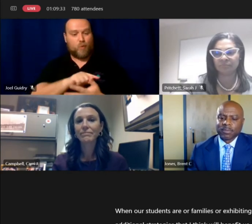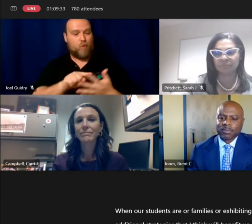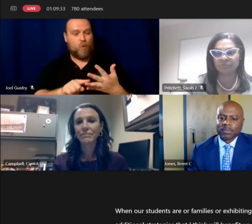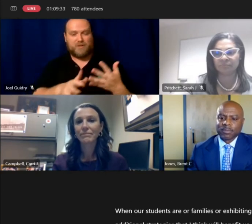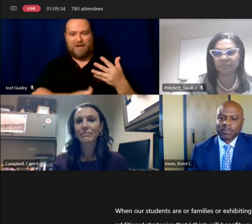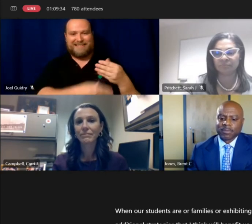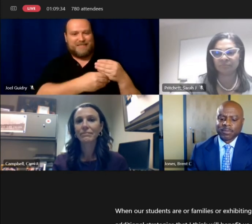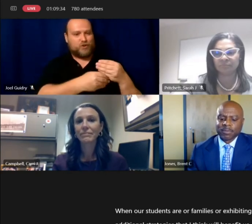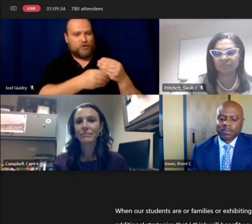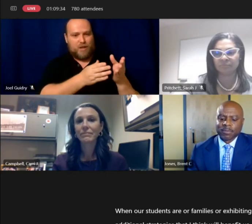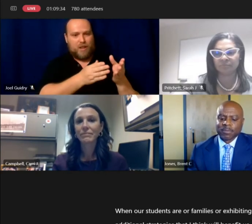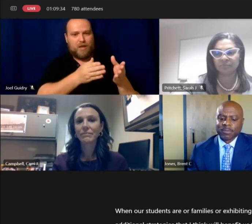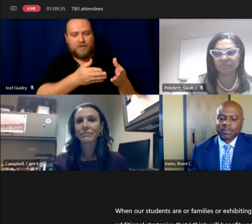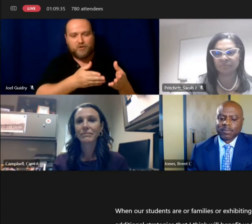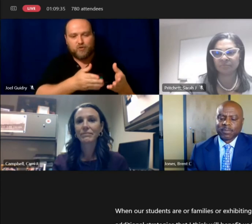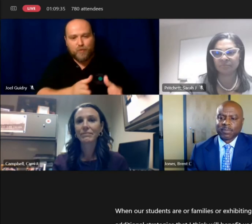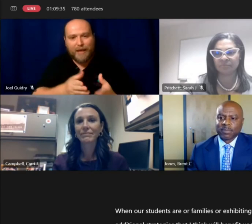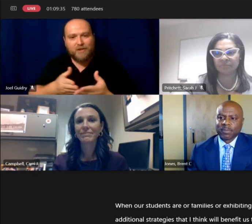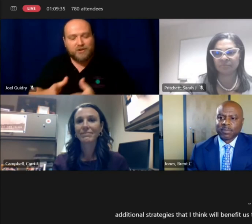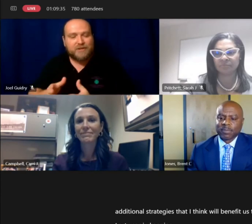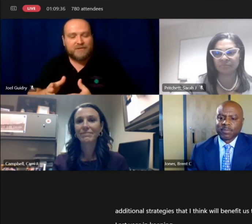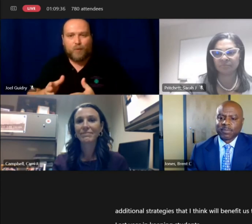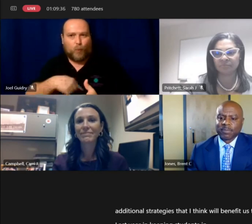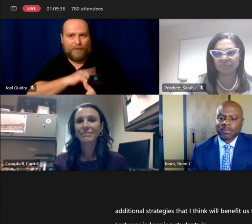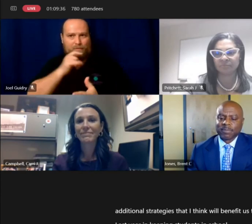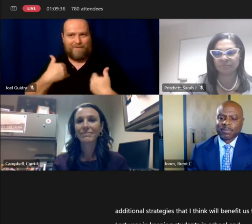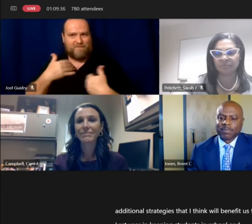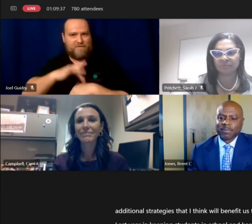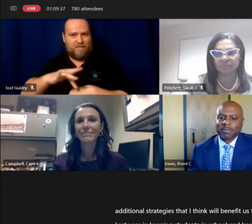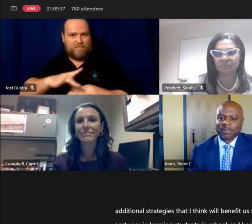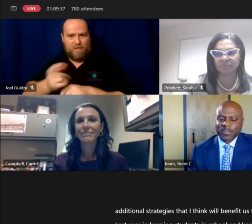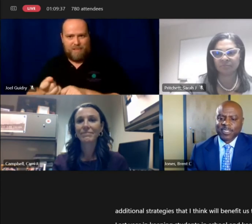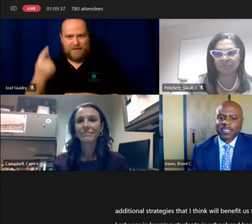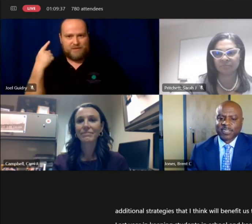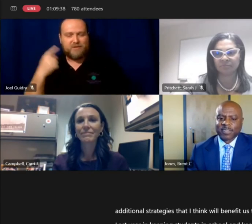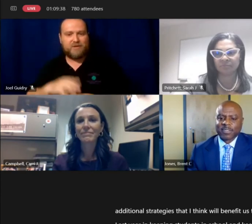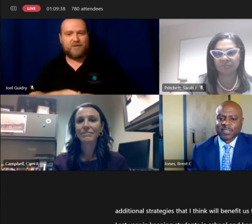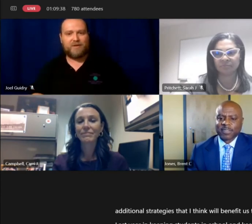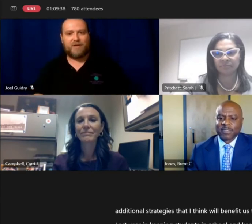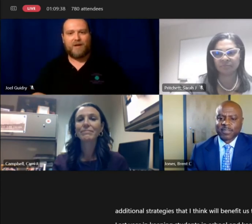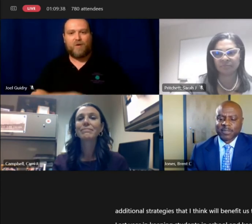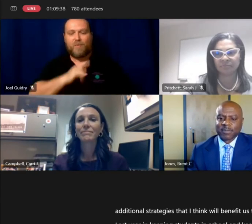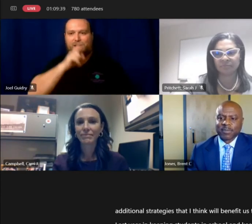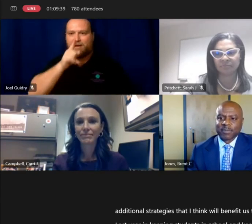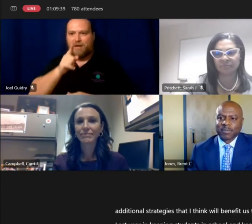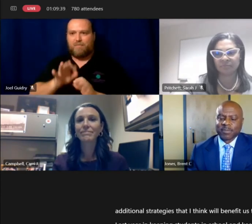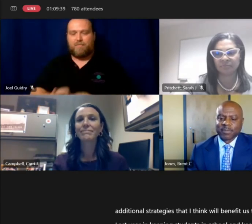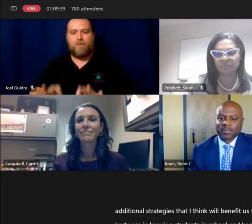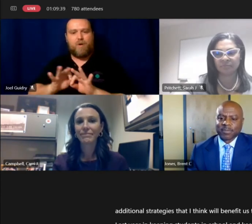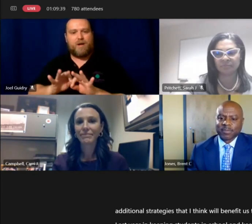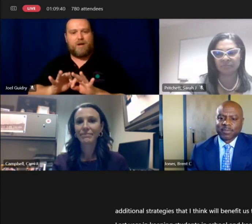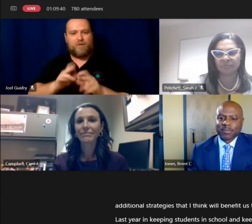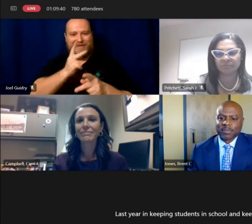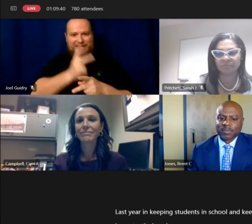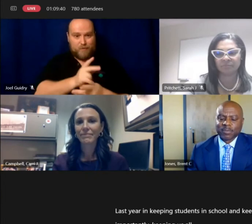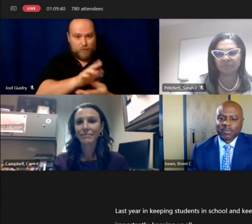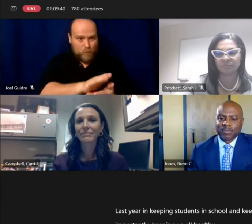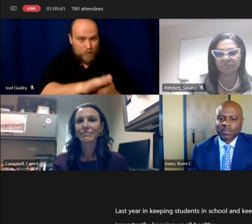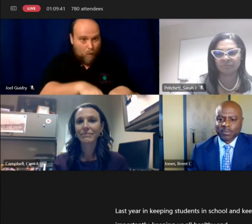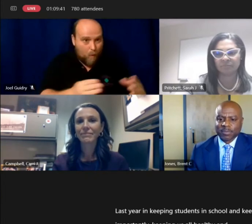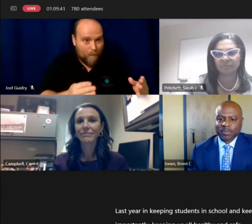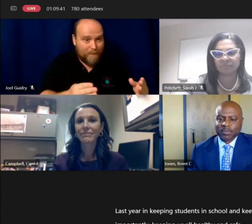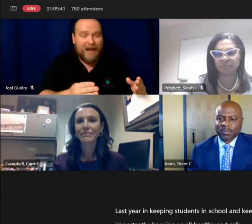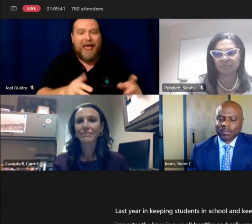keeping students in school and keeping schools open, and more importantly, keeping us all healthy and safe and reducing the risk of